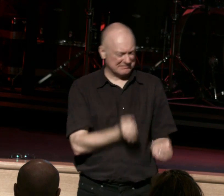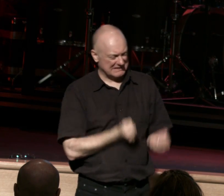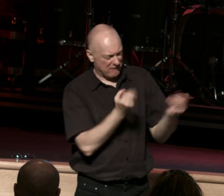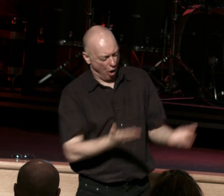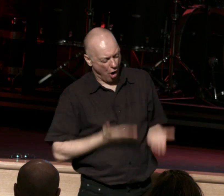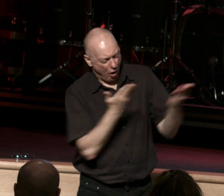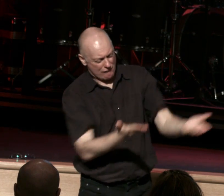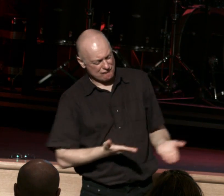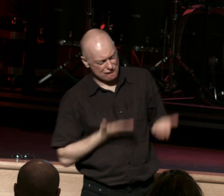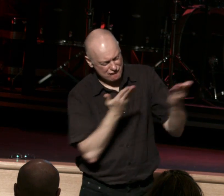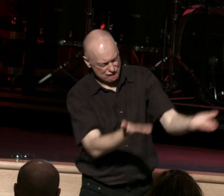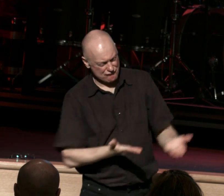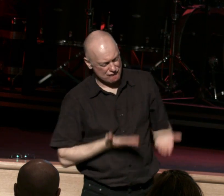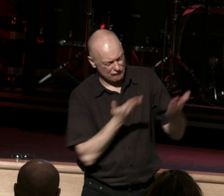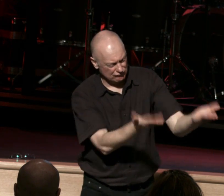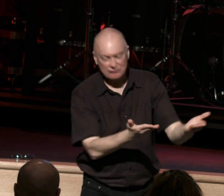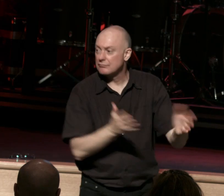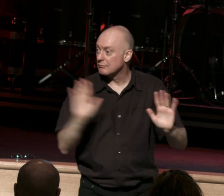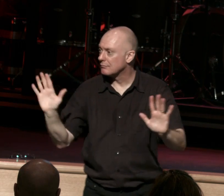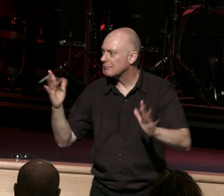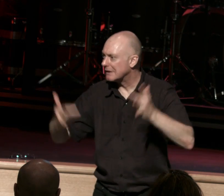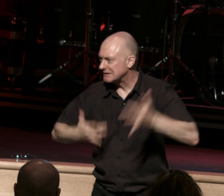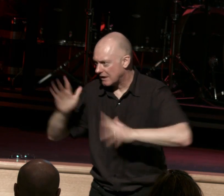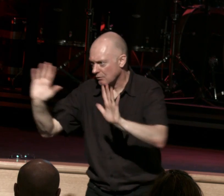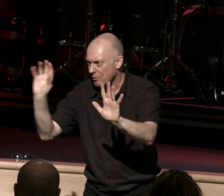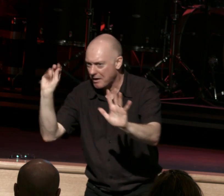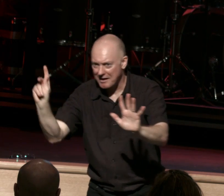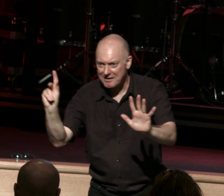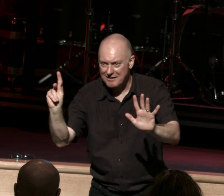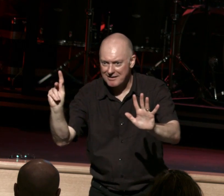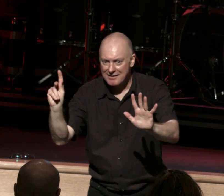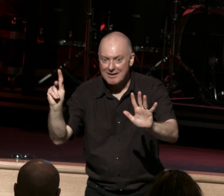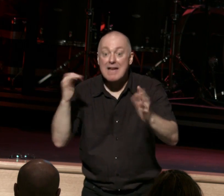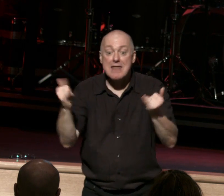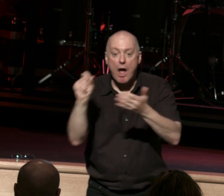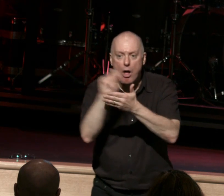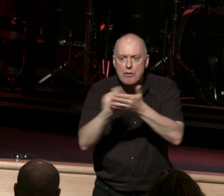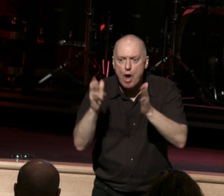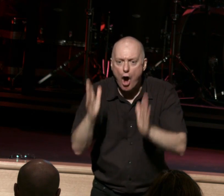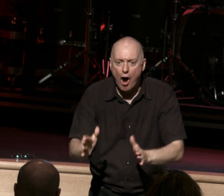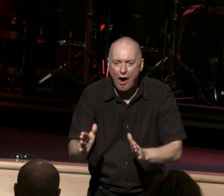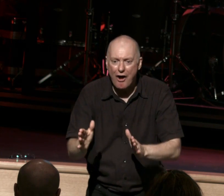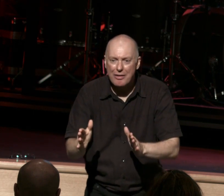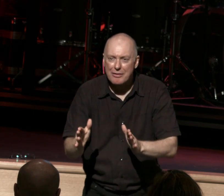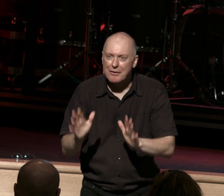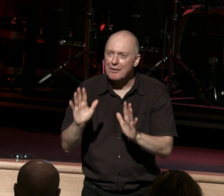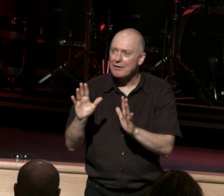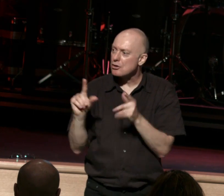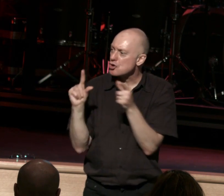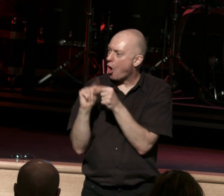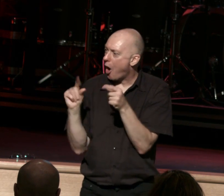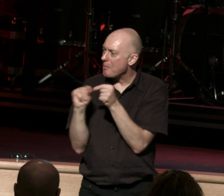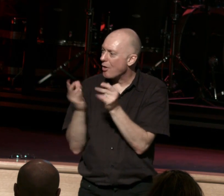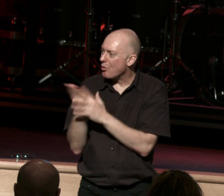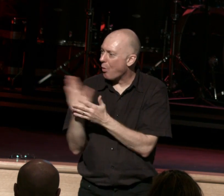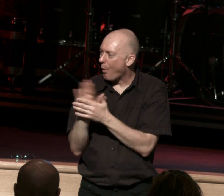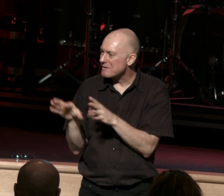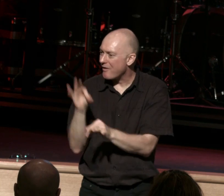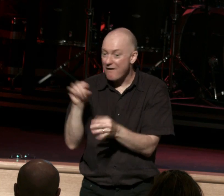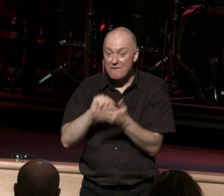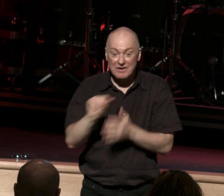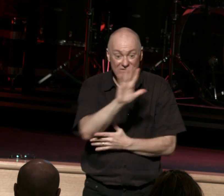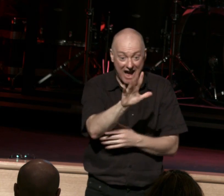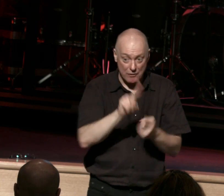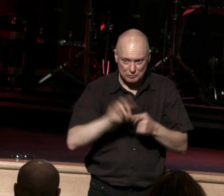in sacrifices and offerings and burnt offerings. Now this is exciting, because the author now is providing his own Holy Spirit commentary